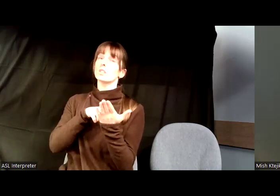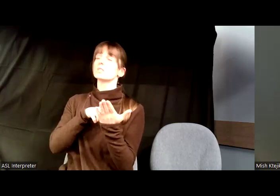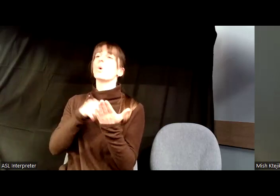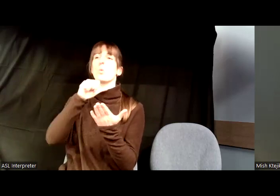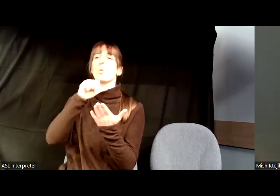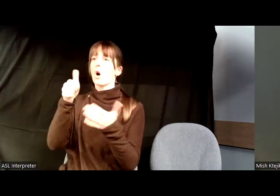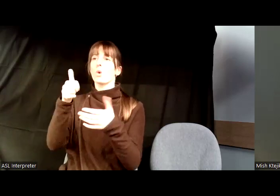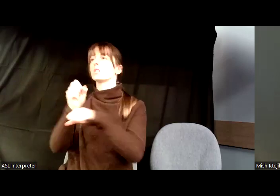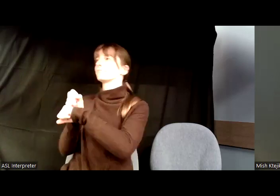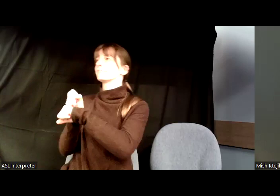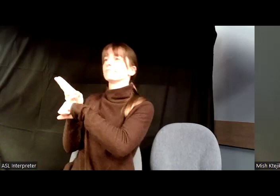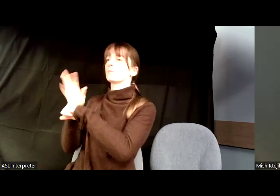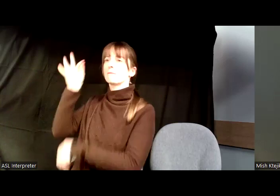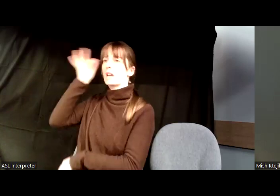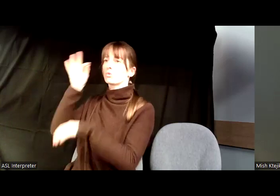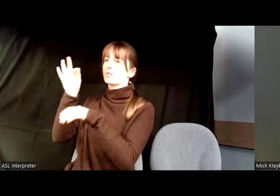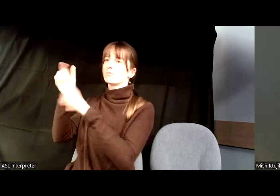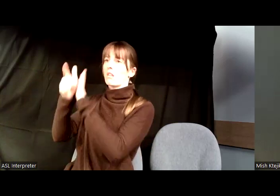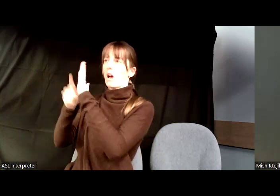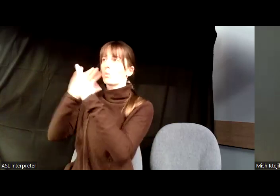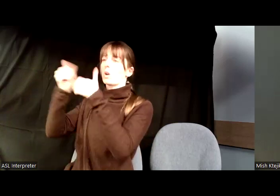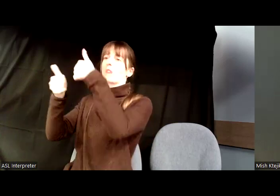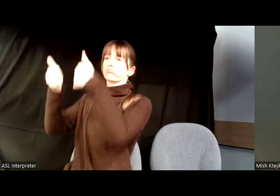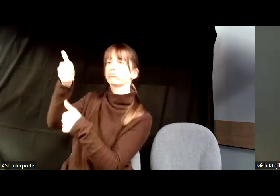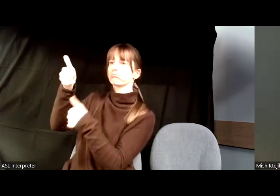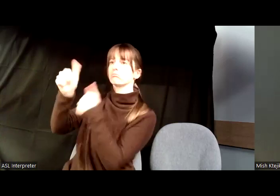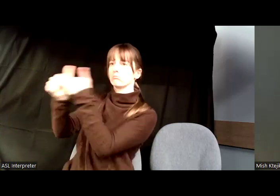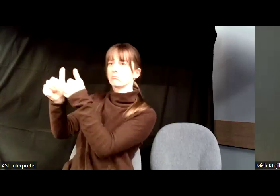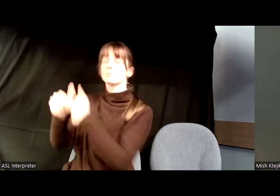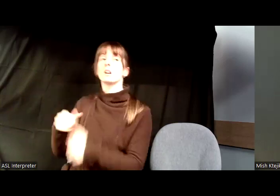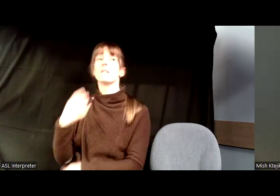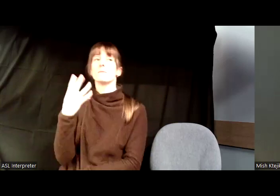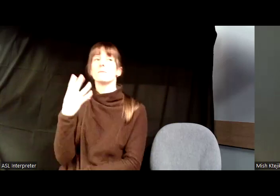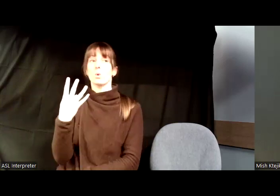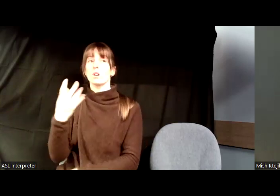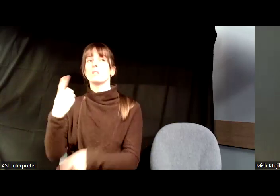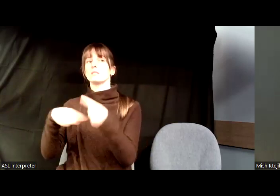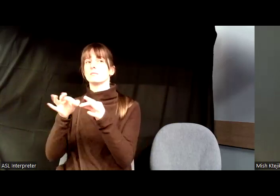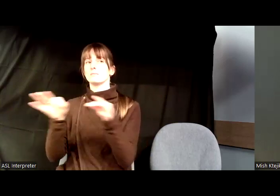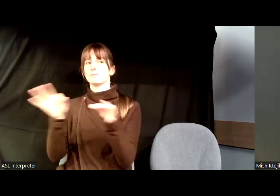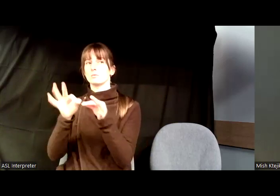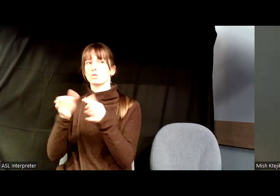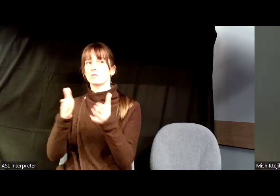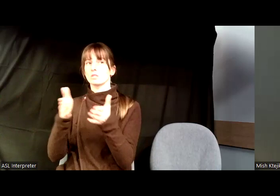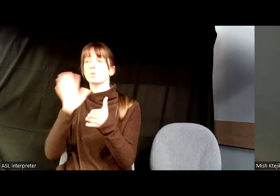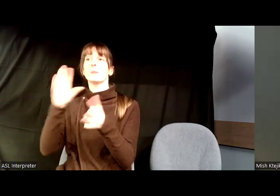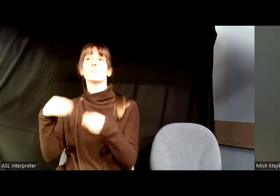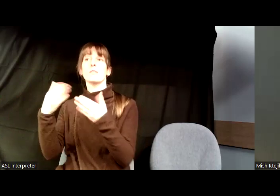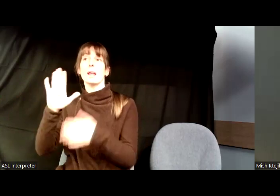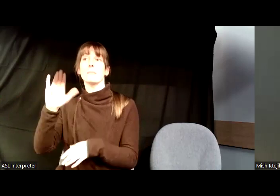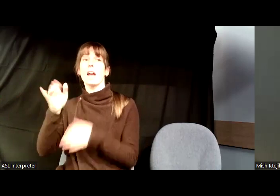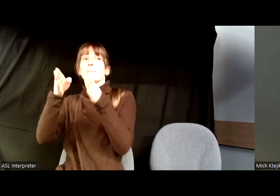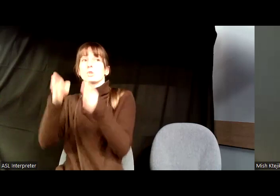law. And then number 4 is sign language interpreter services may be provided by a person who's